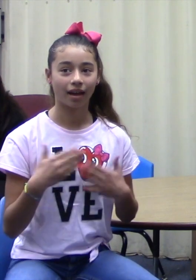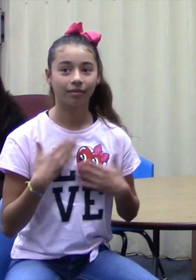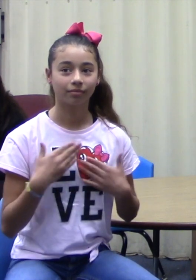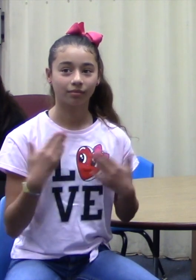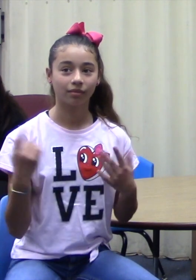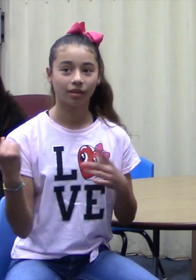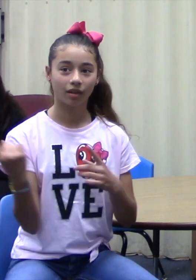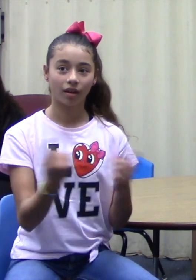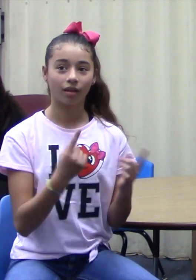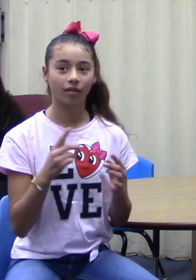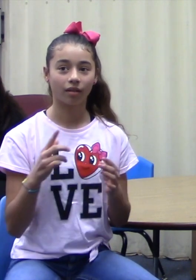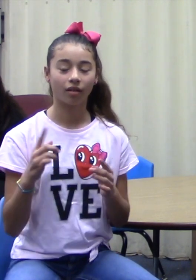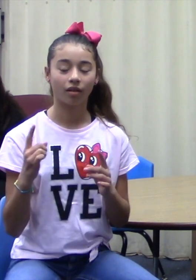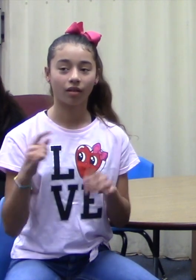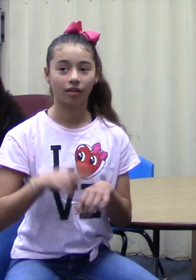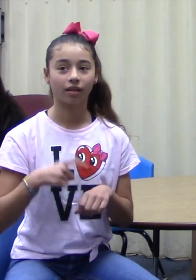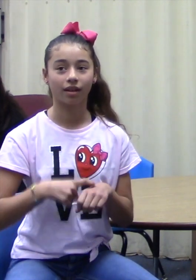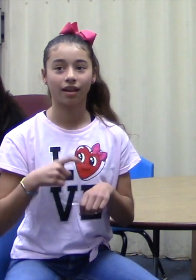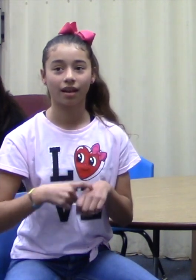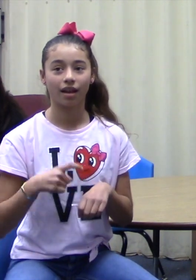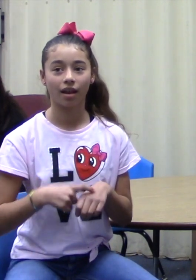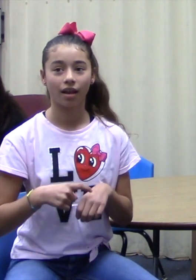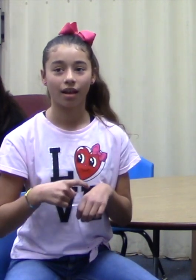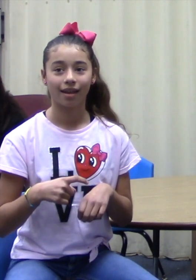I feel pretty happy all the time.